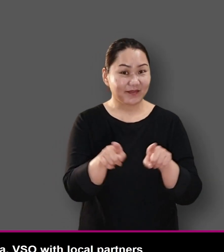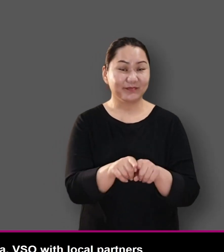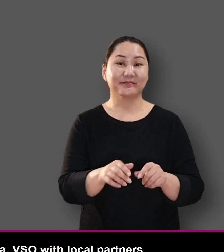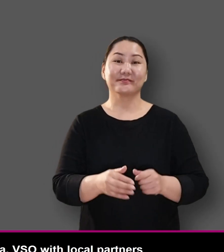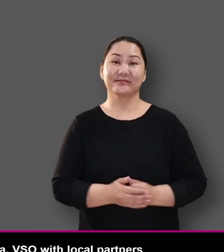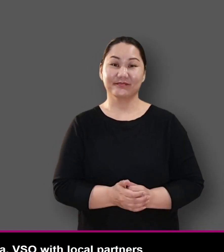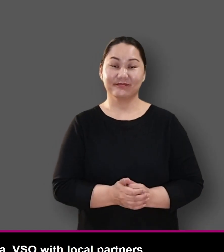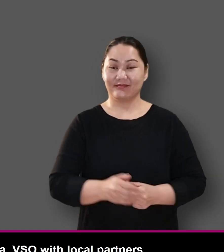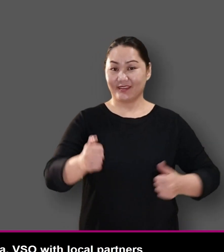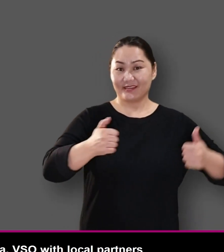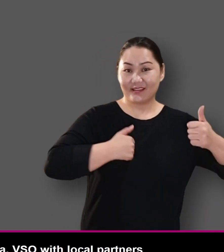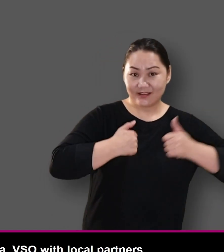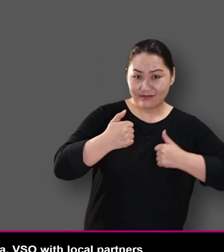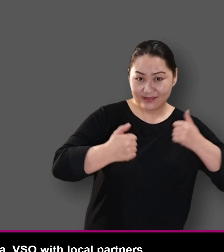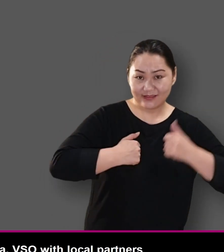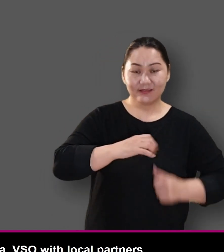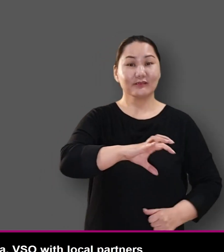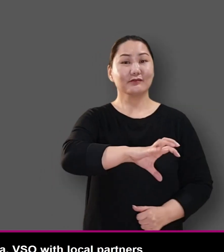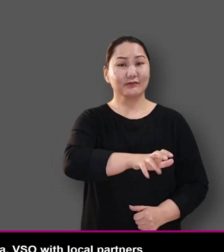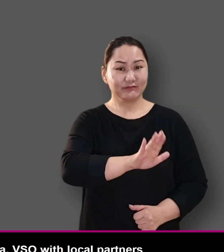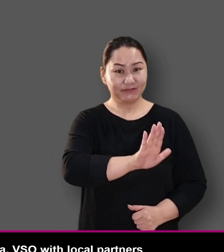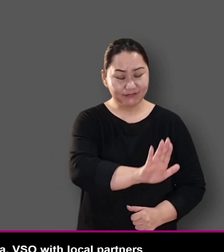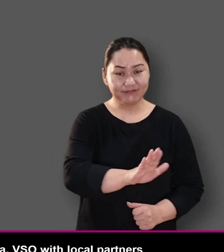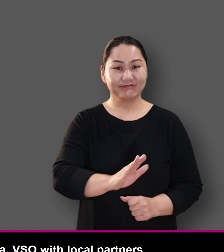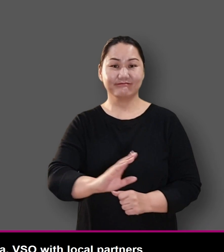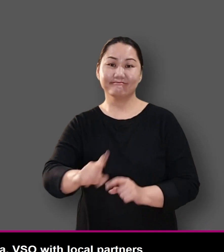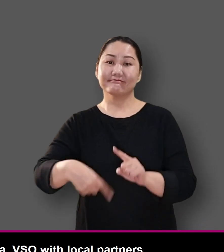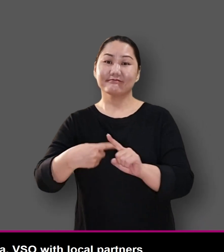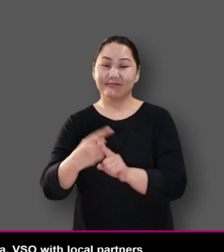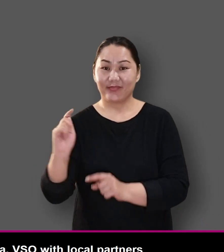In Rwanda and Kenya, VSO, with local partners,